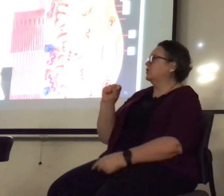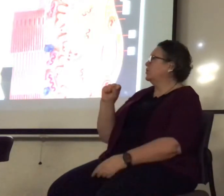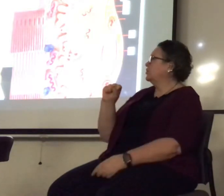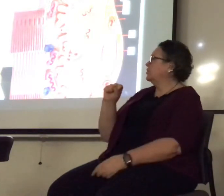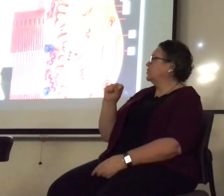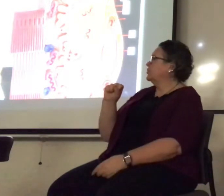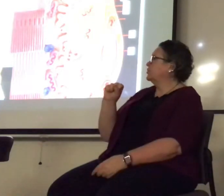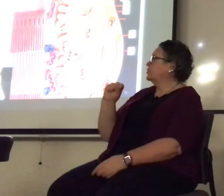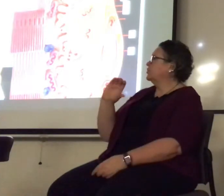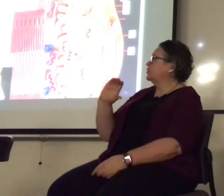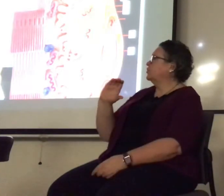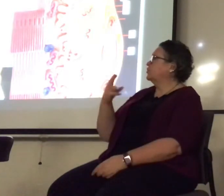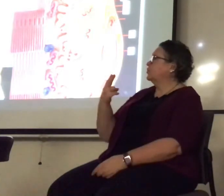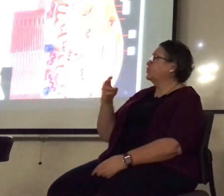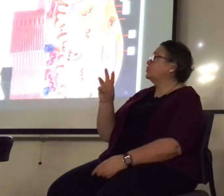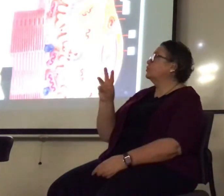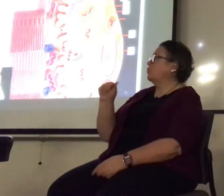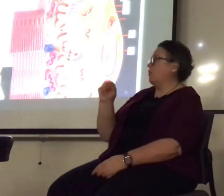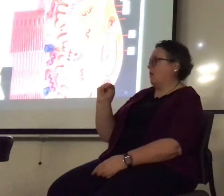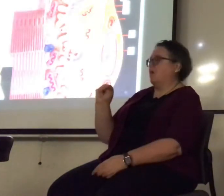Let me write that on the board.